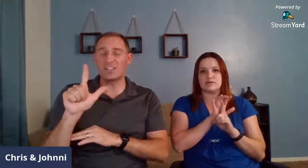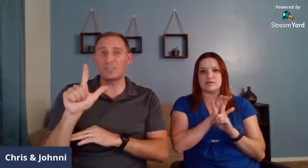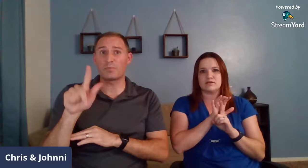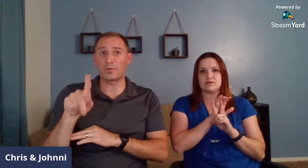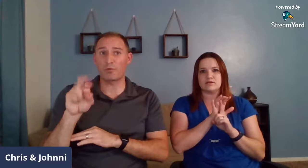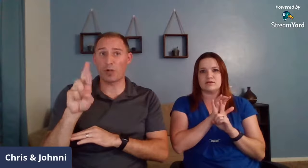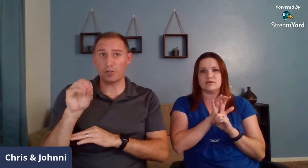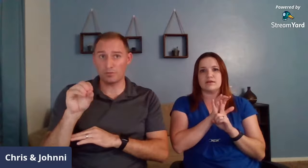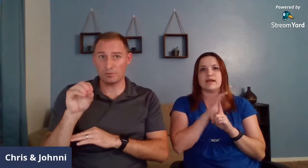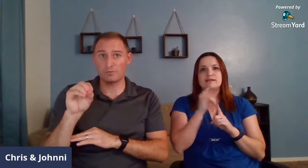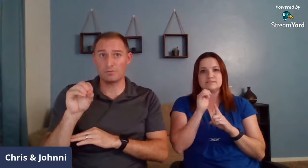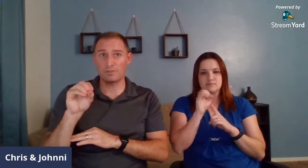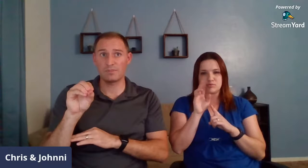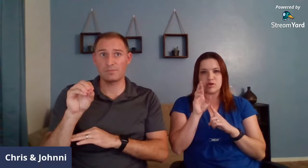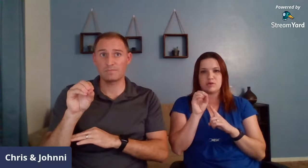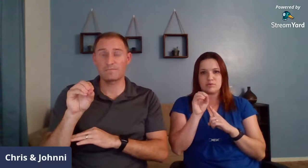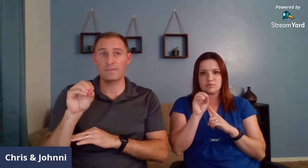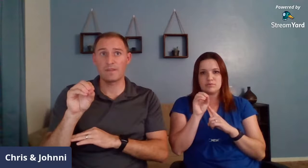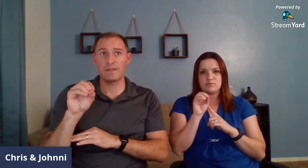ASL Pro. ASL Pro.